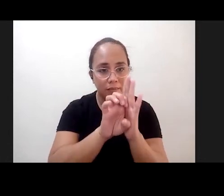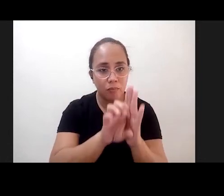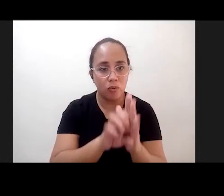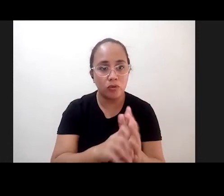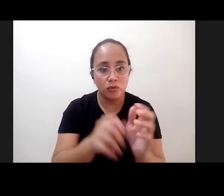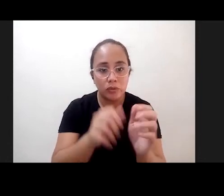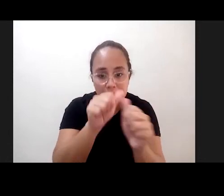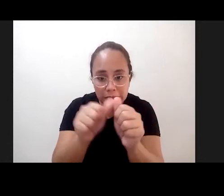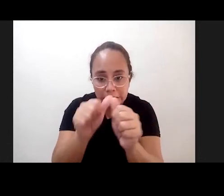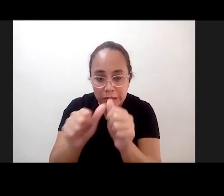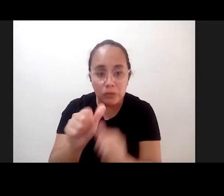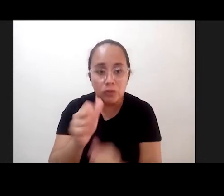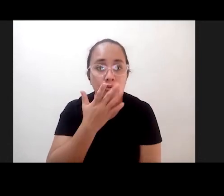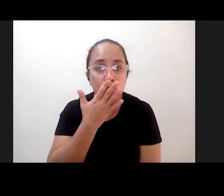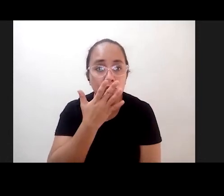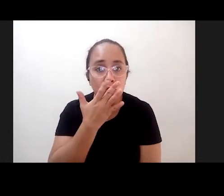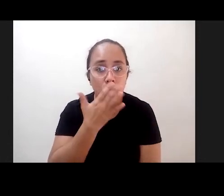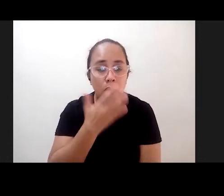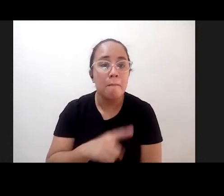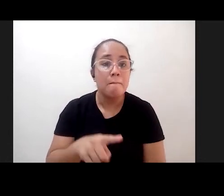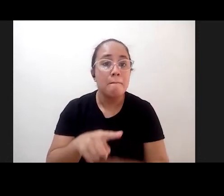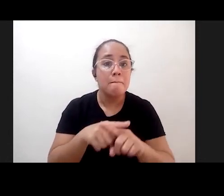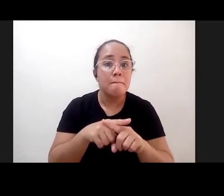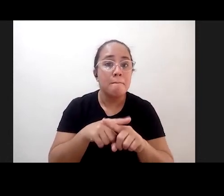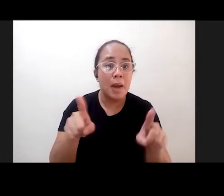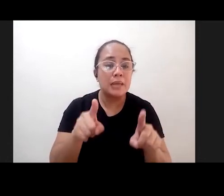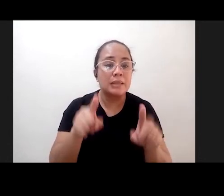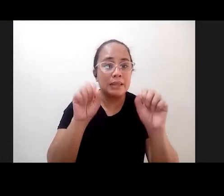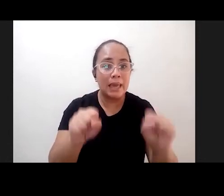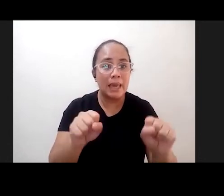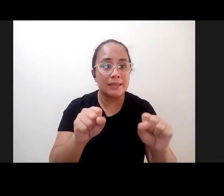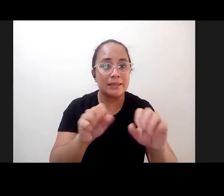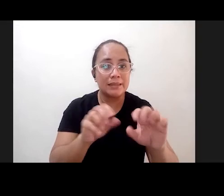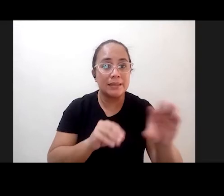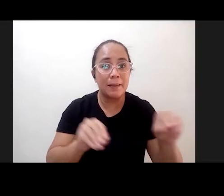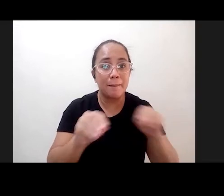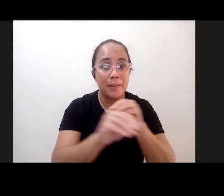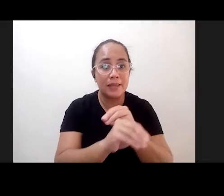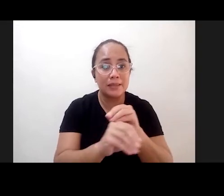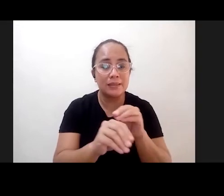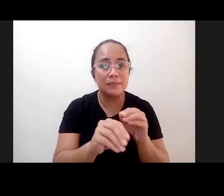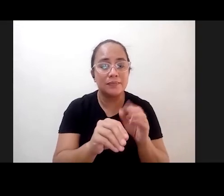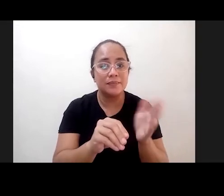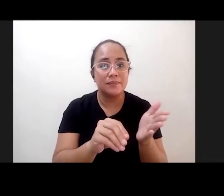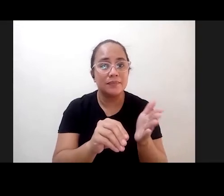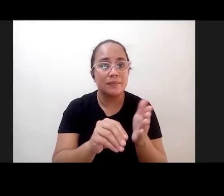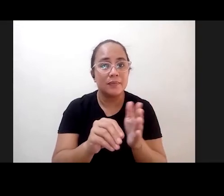but you basically could substitute any color in that example.